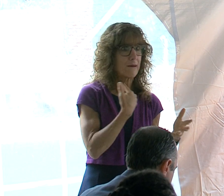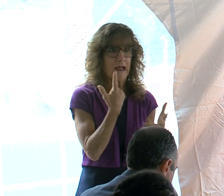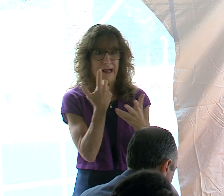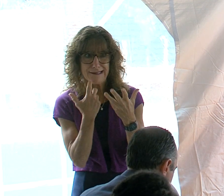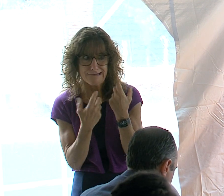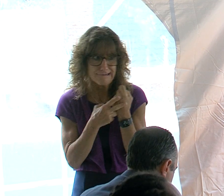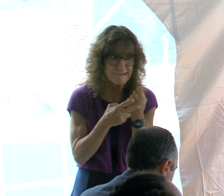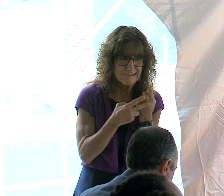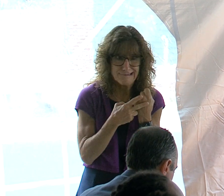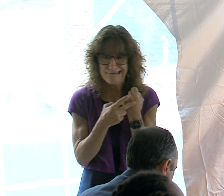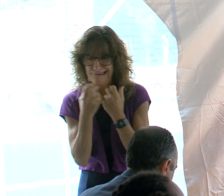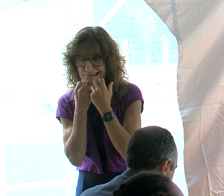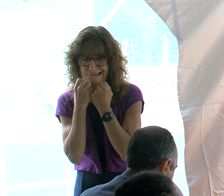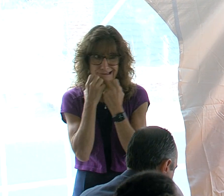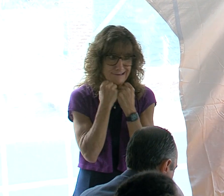and